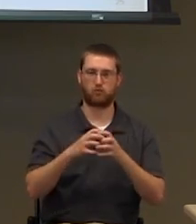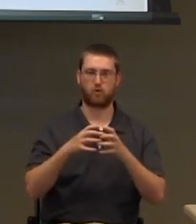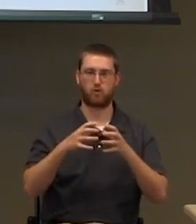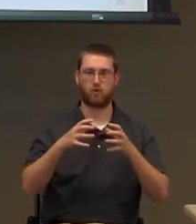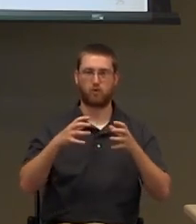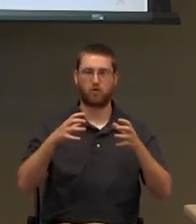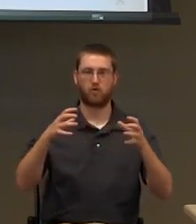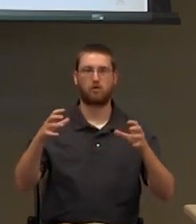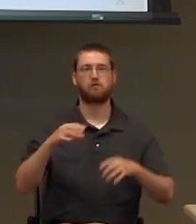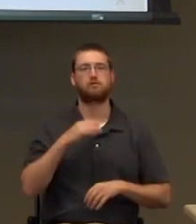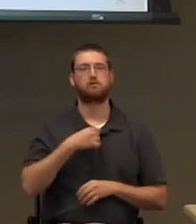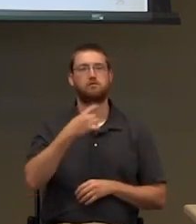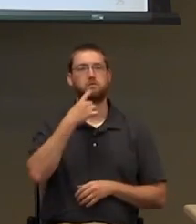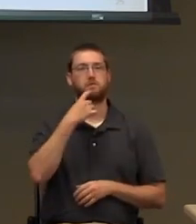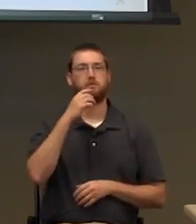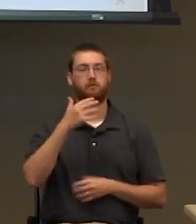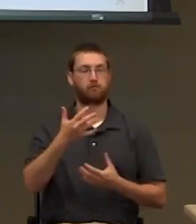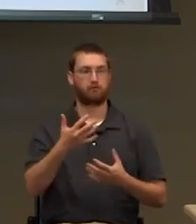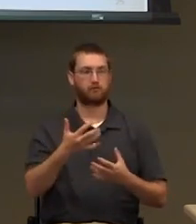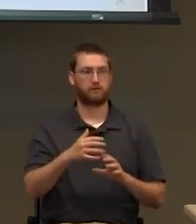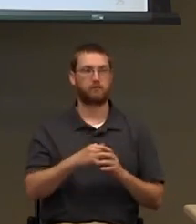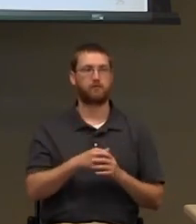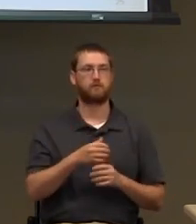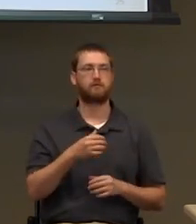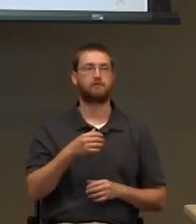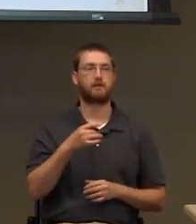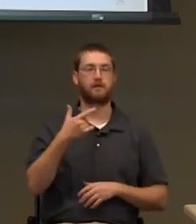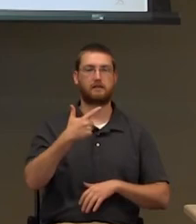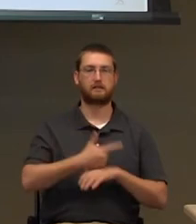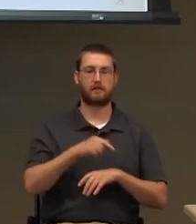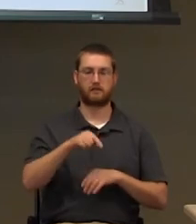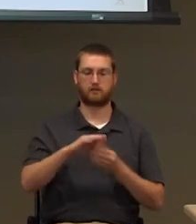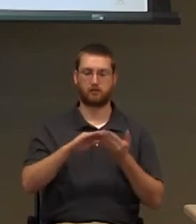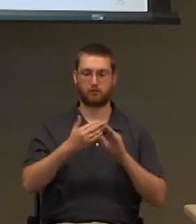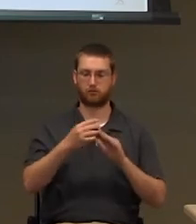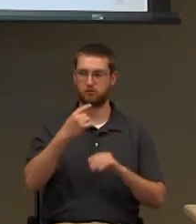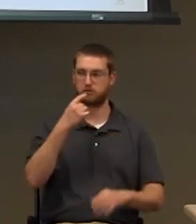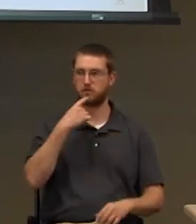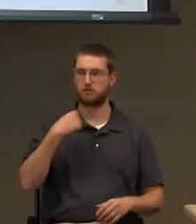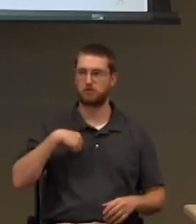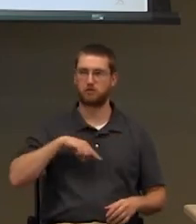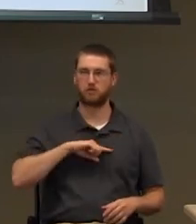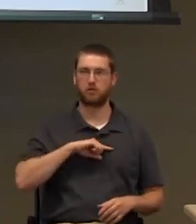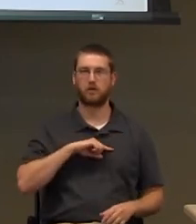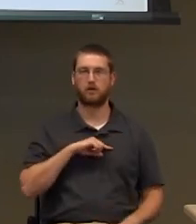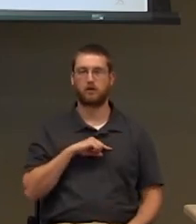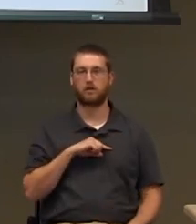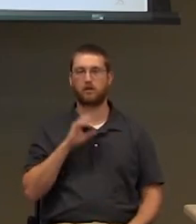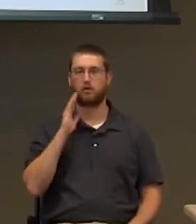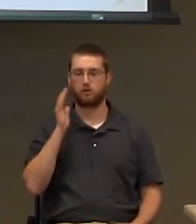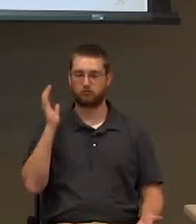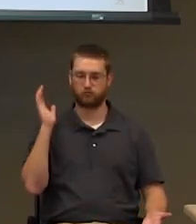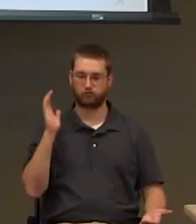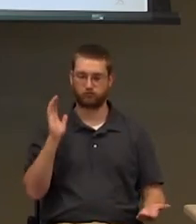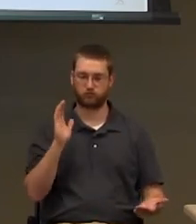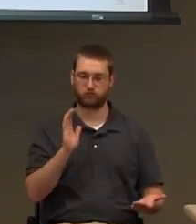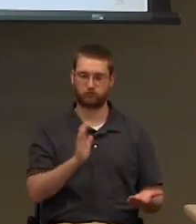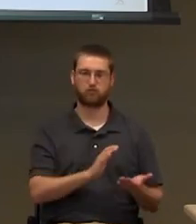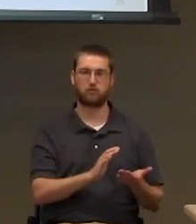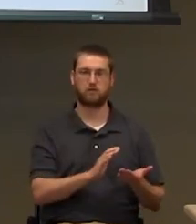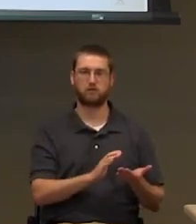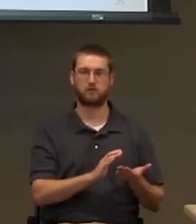so that being said is, the day that this community says, we're going to minimize, at